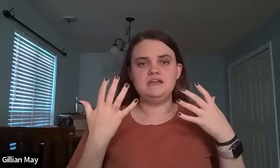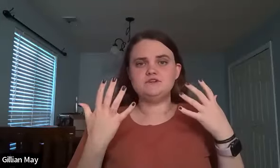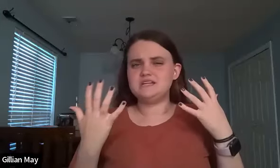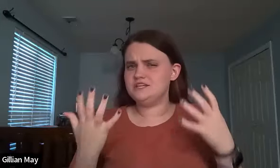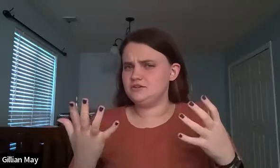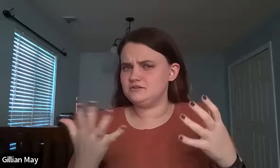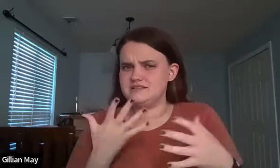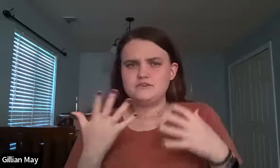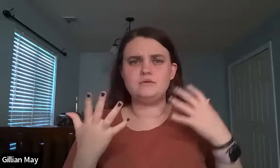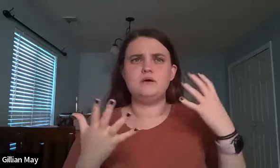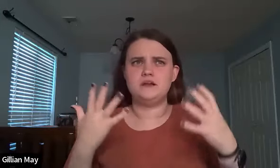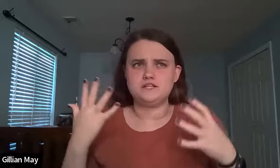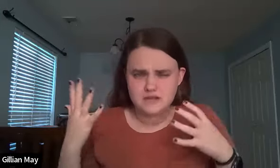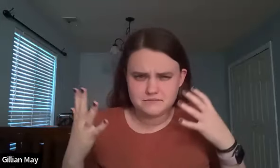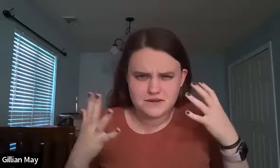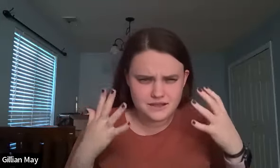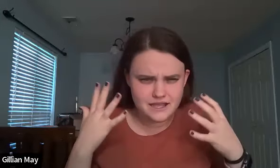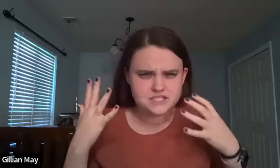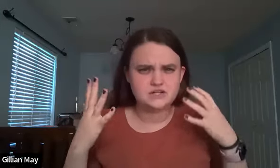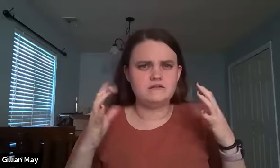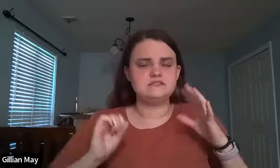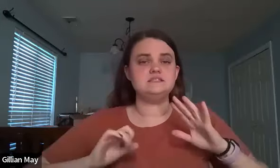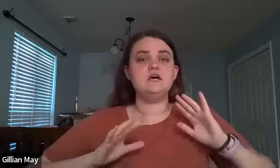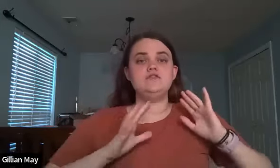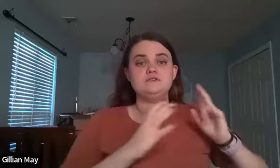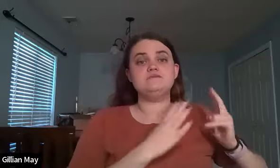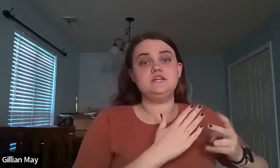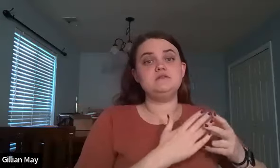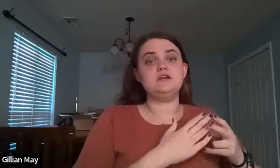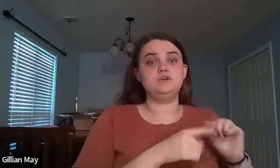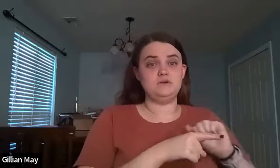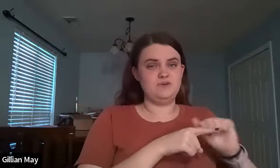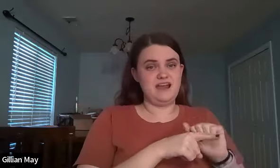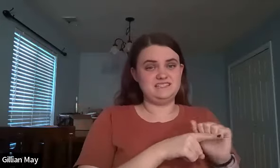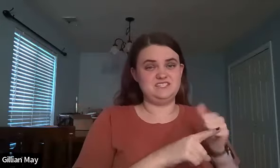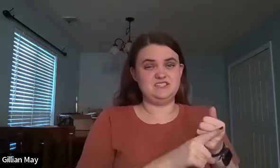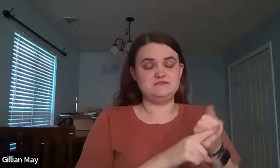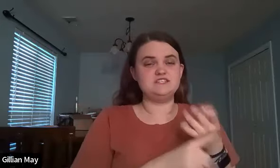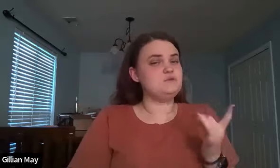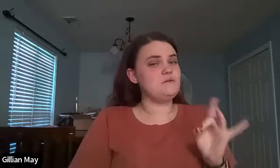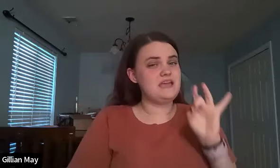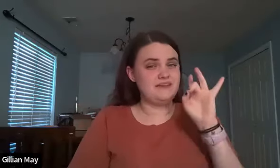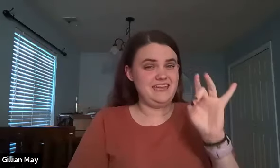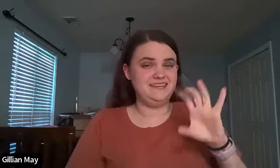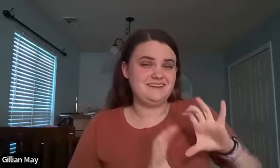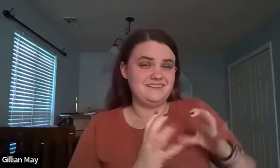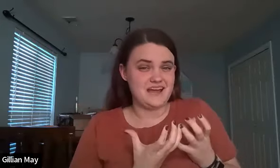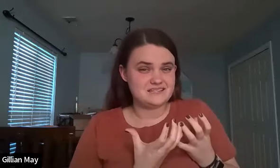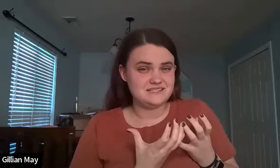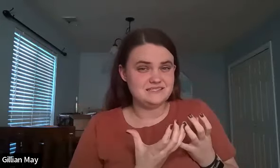there's like you're sitting there going, oh my gosh, okay, I'm not catching all the signs. There's a video later where you can practice yourself. Since we only have 8 classes